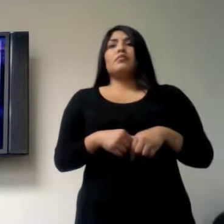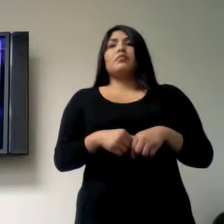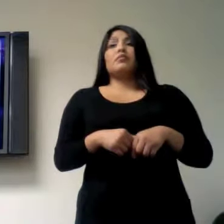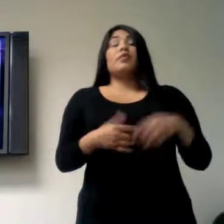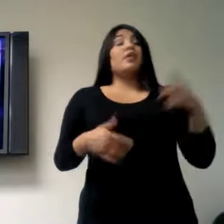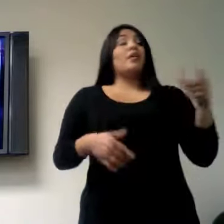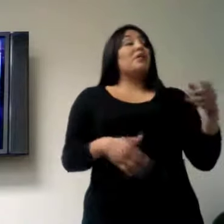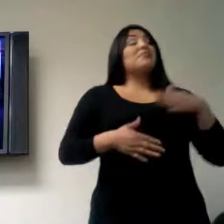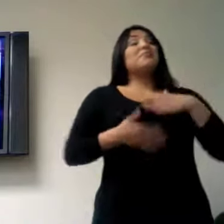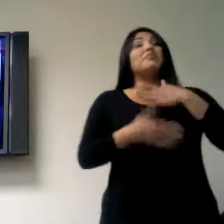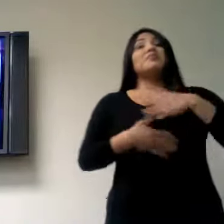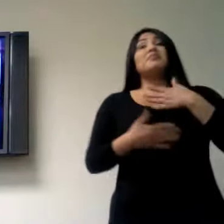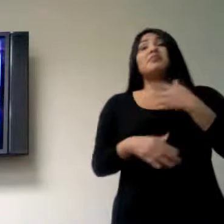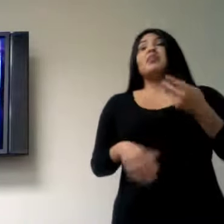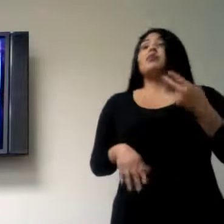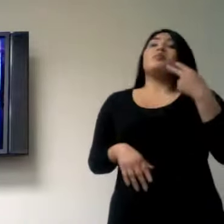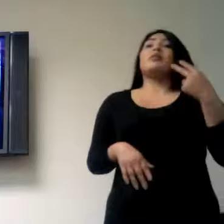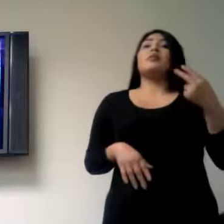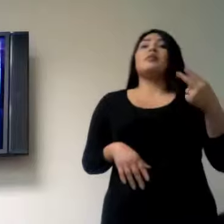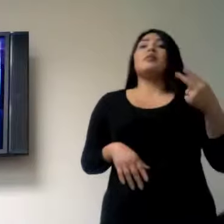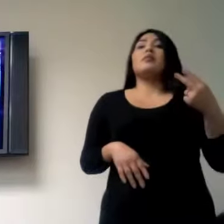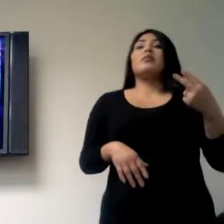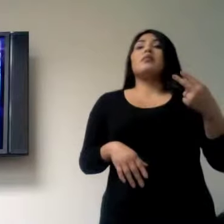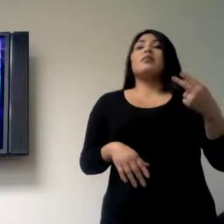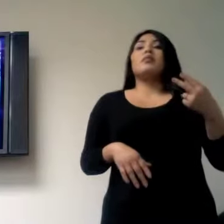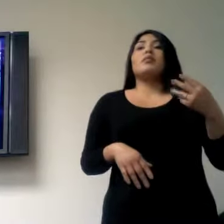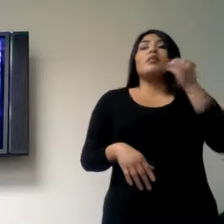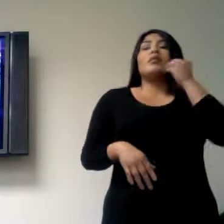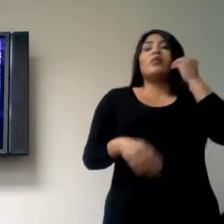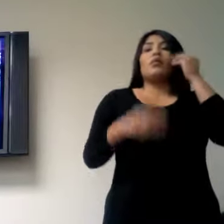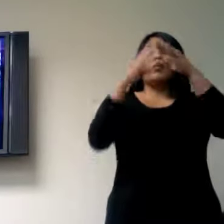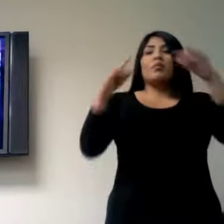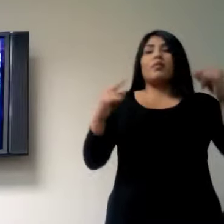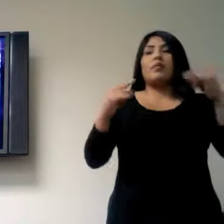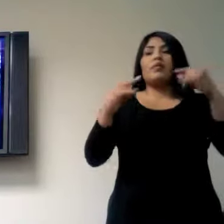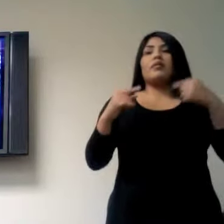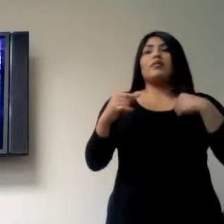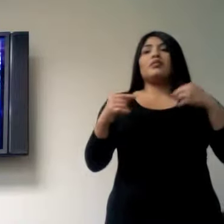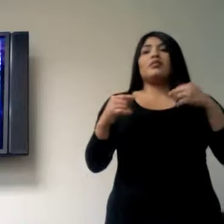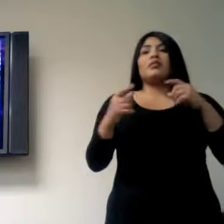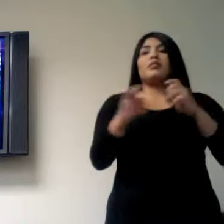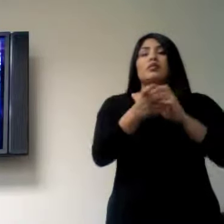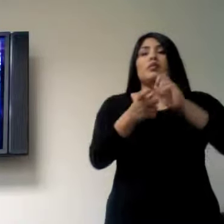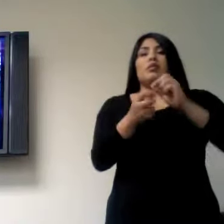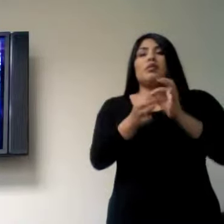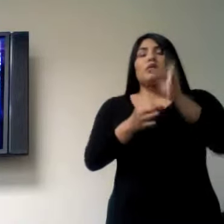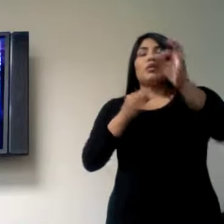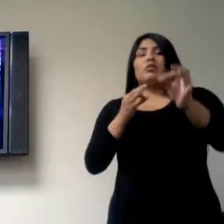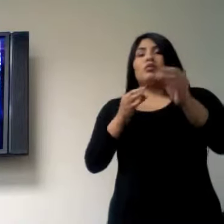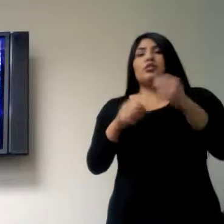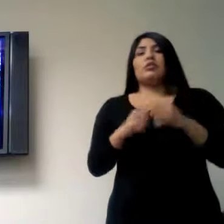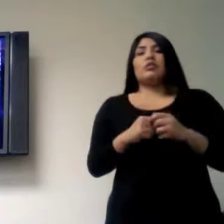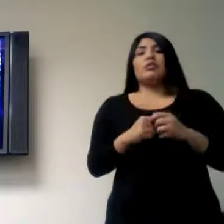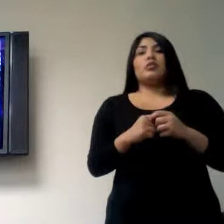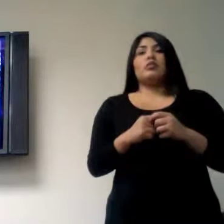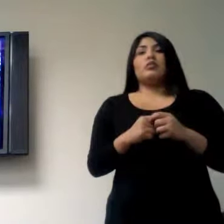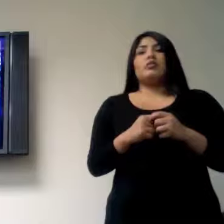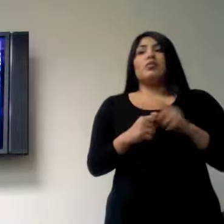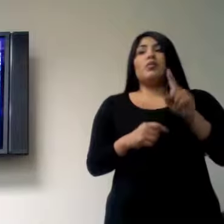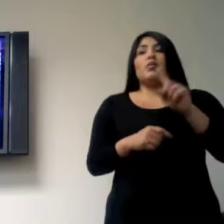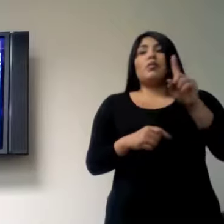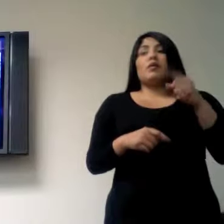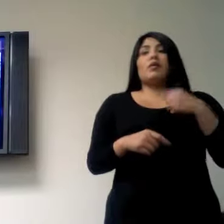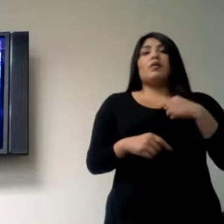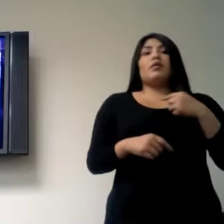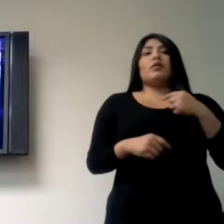was happy to see the Graybeards reassigned in June of 1864 to Memphis, Tennessee, where they would serve as railway guards.